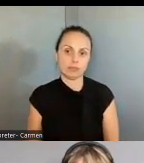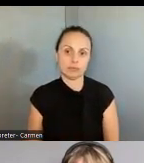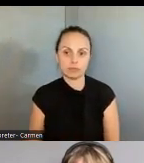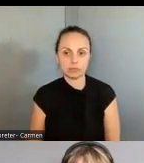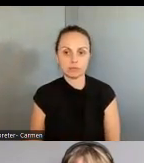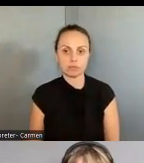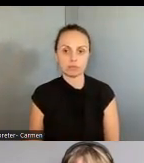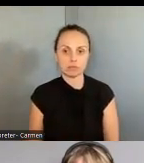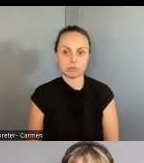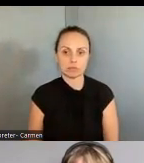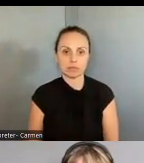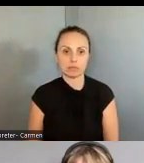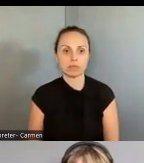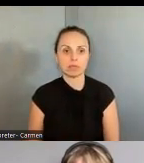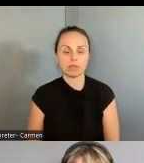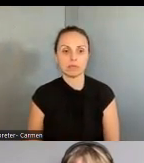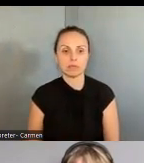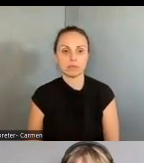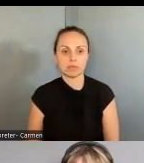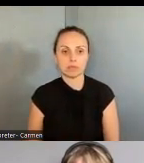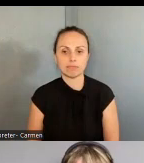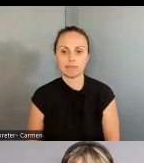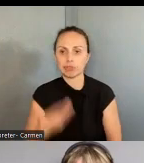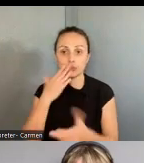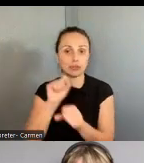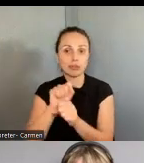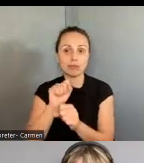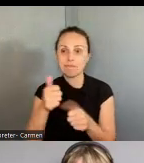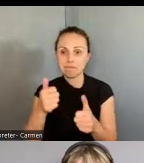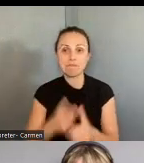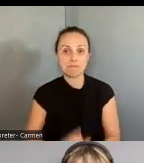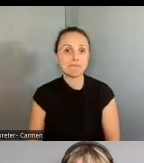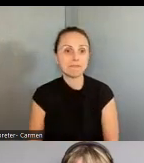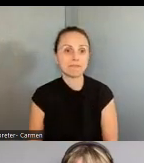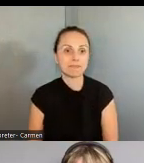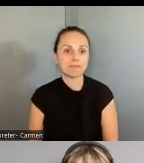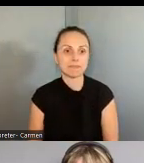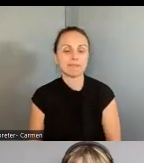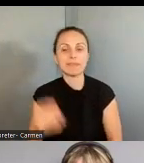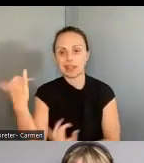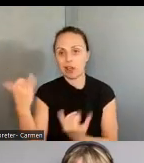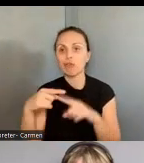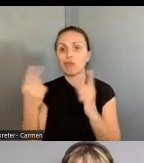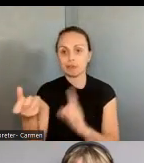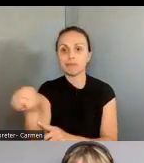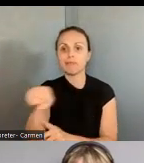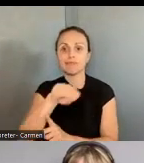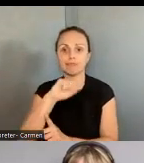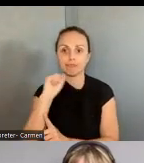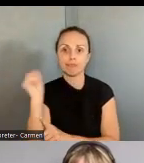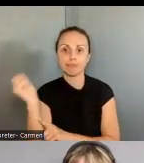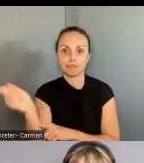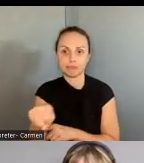Yeah. Nice job, everyone. And turn the other way.